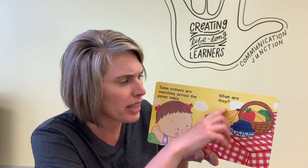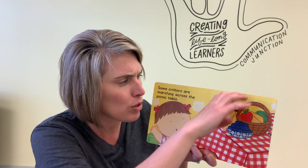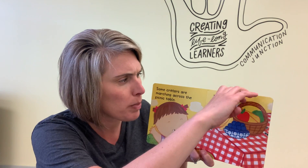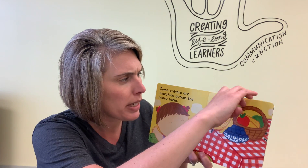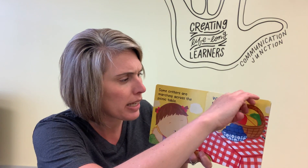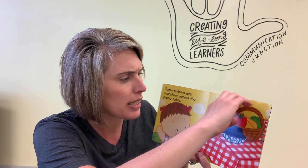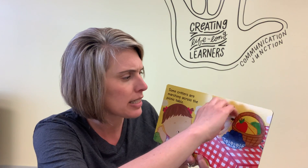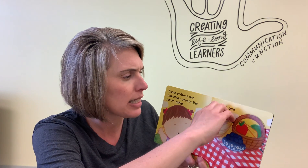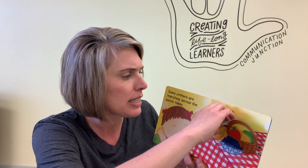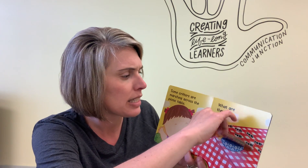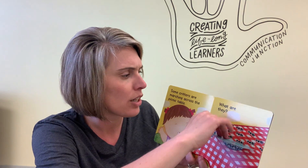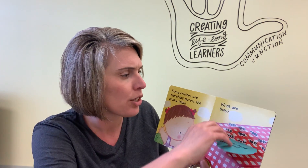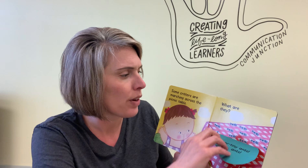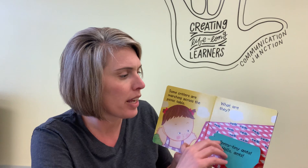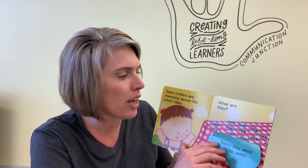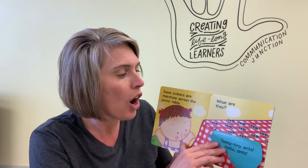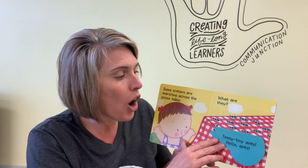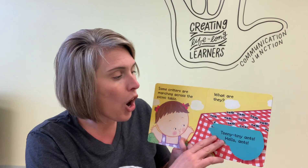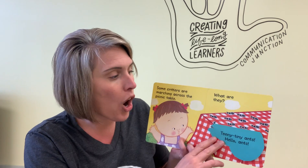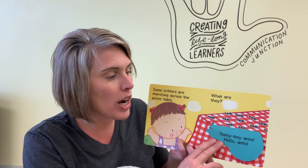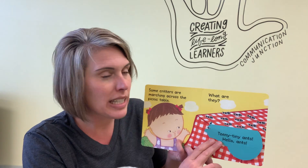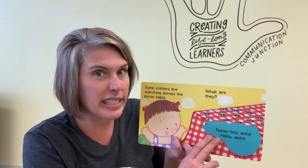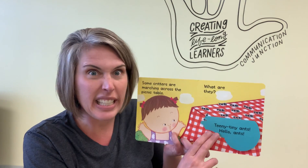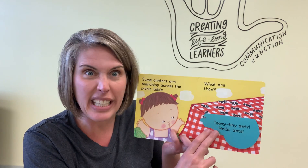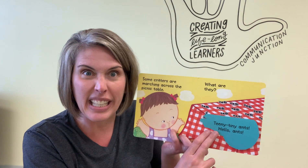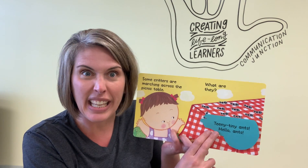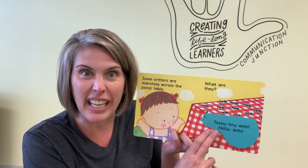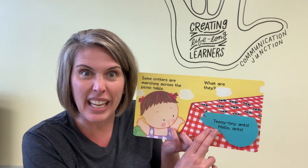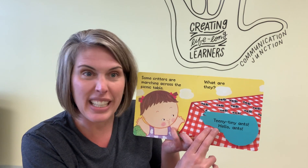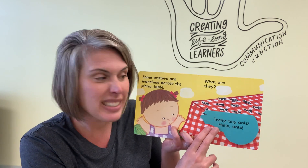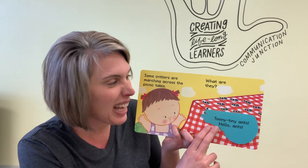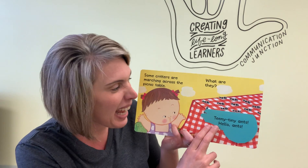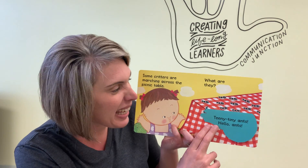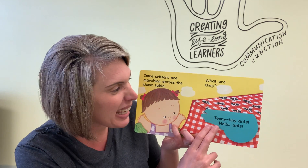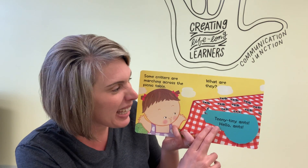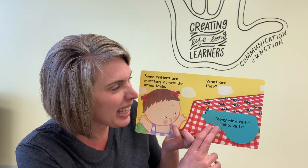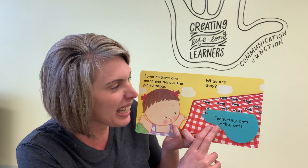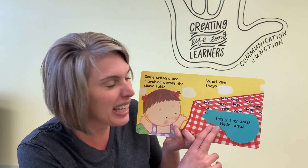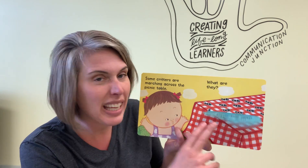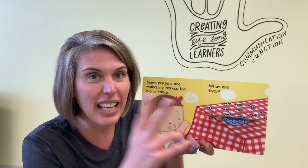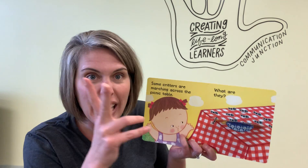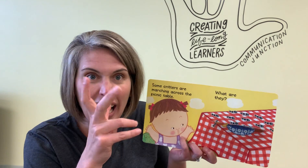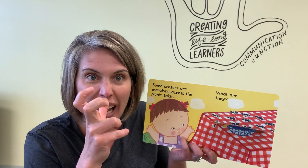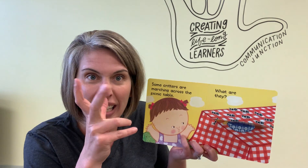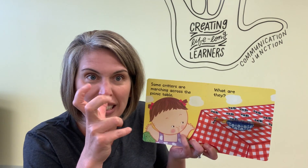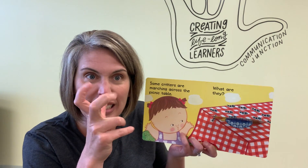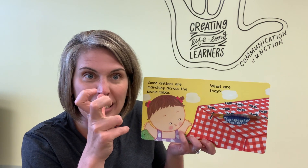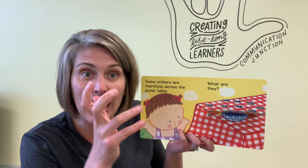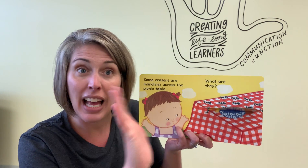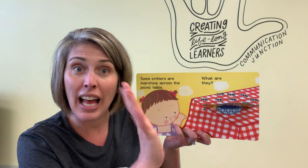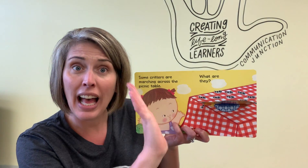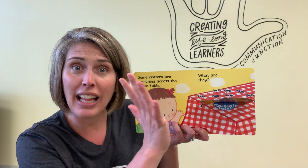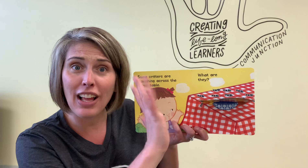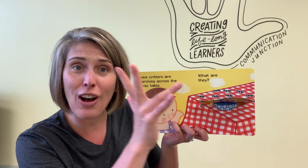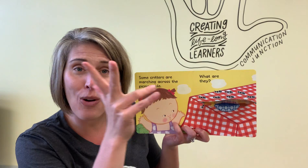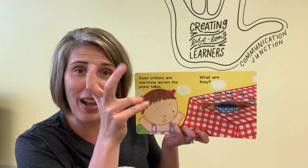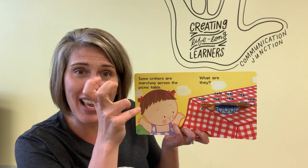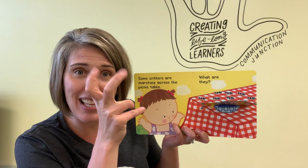those bananas? Let's see, are you ready? Teeny, tiny ants. Hello,